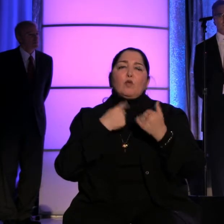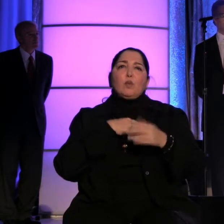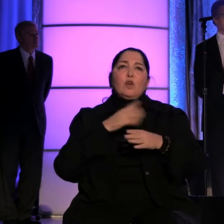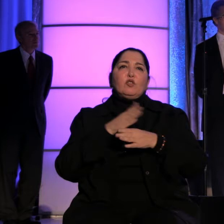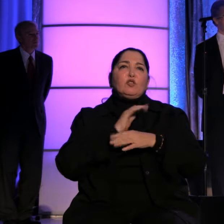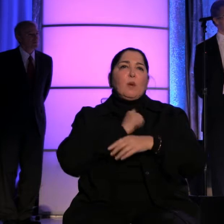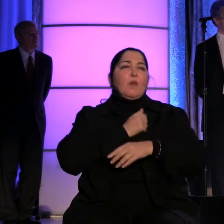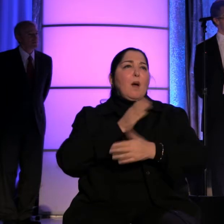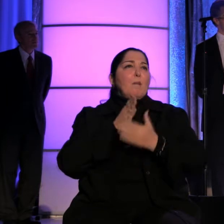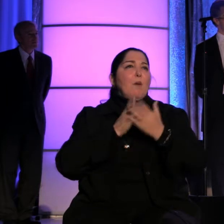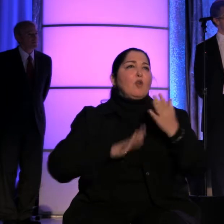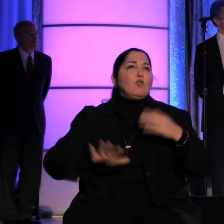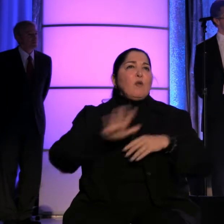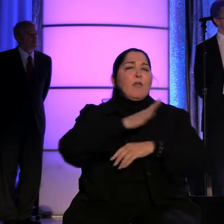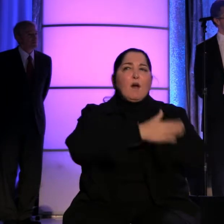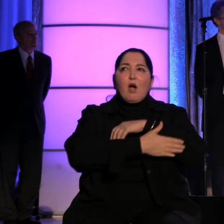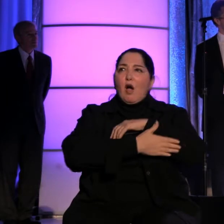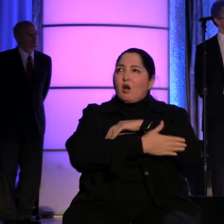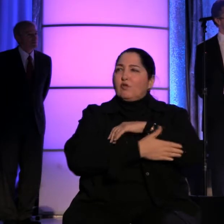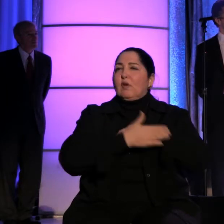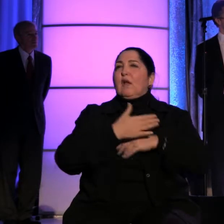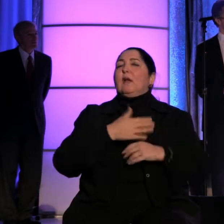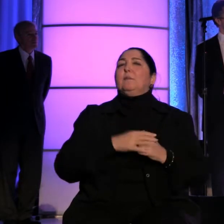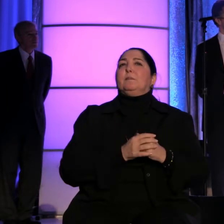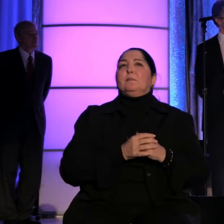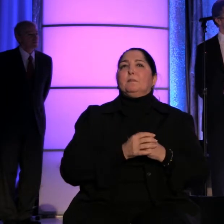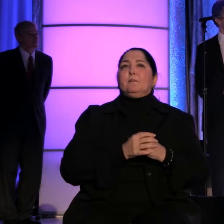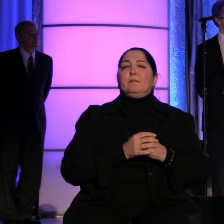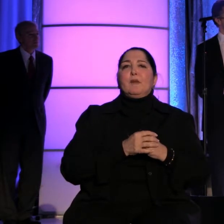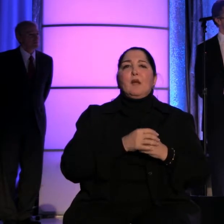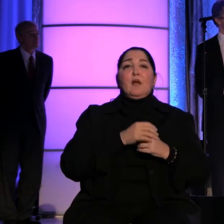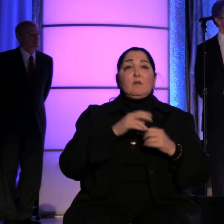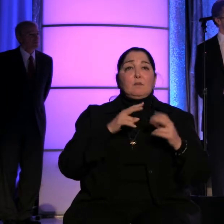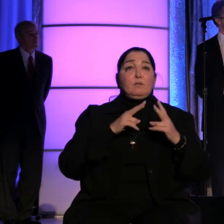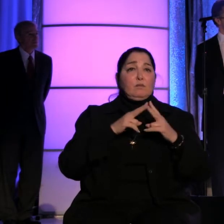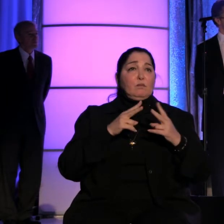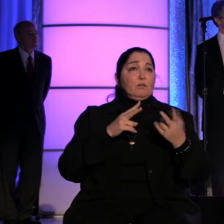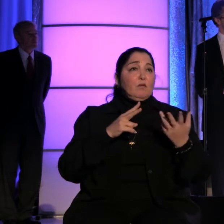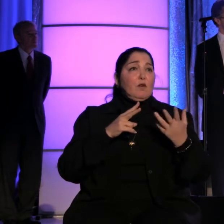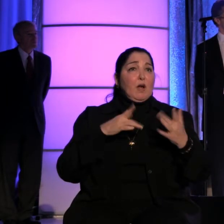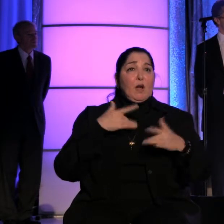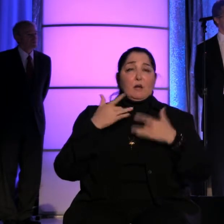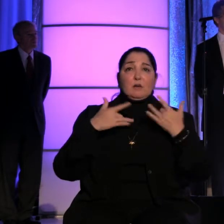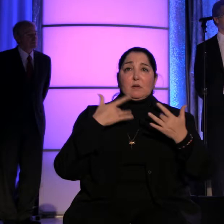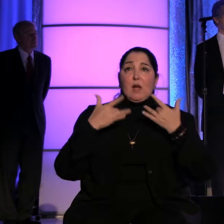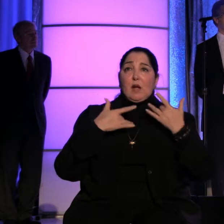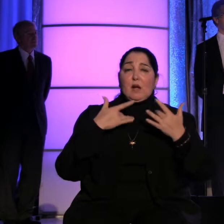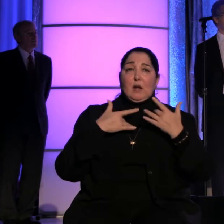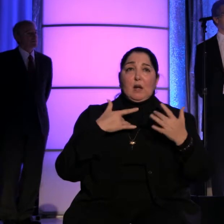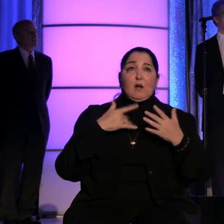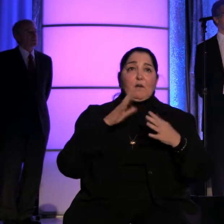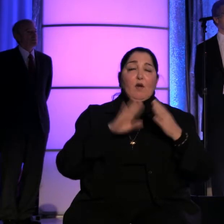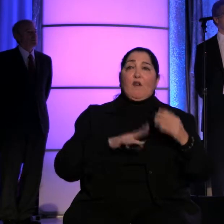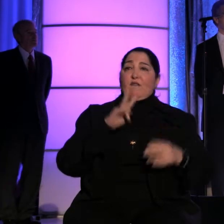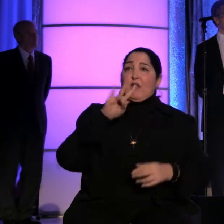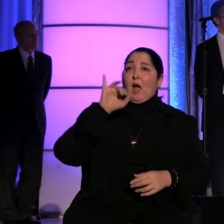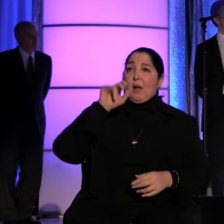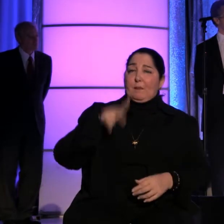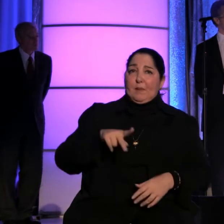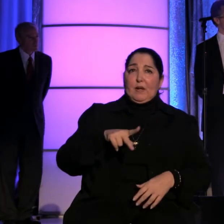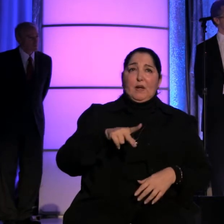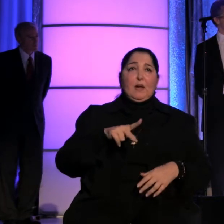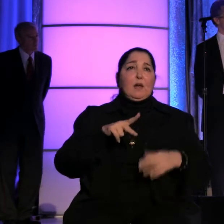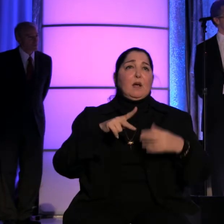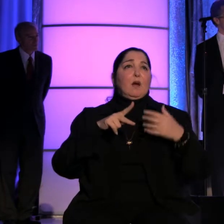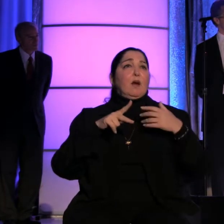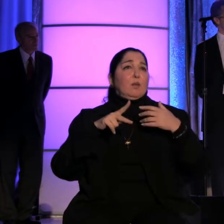best practices and SOP education throughout our portfolio as well, a very robust in-venue VIP and upsell program,